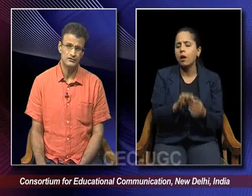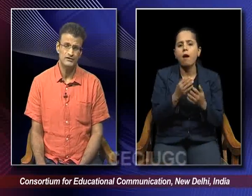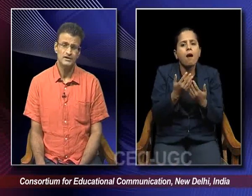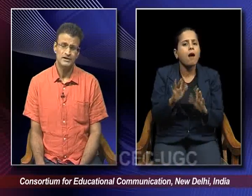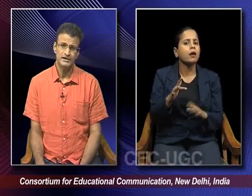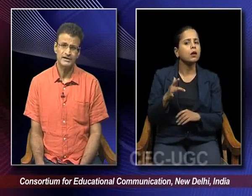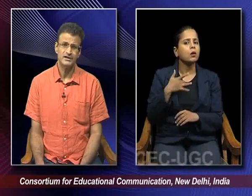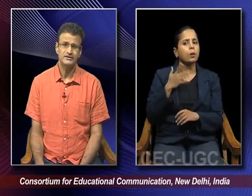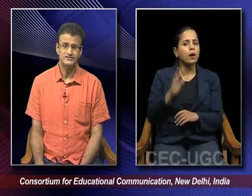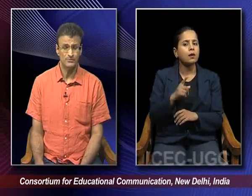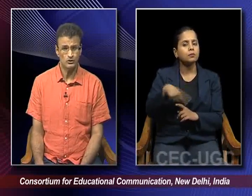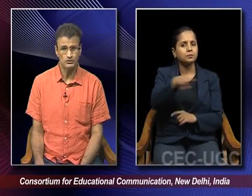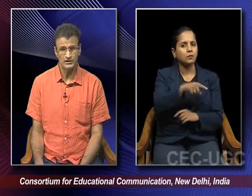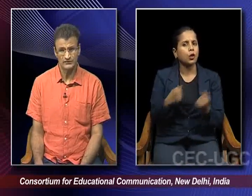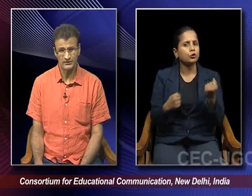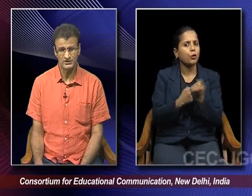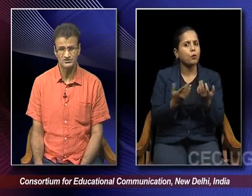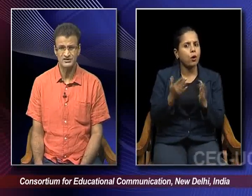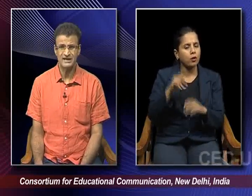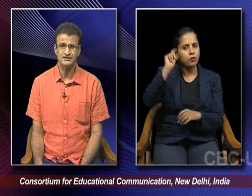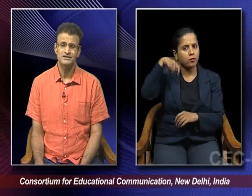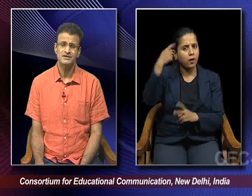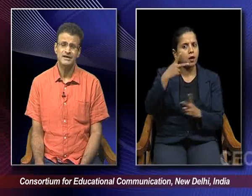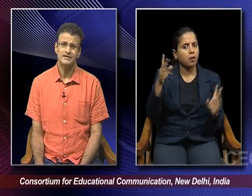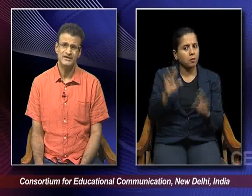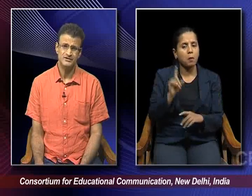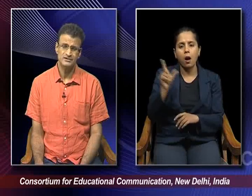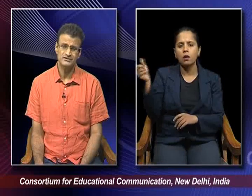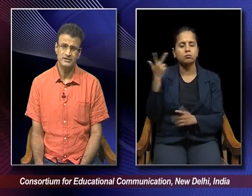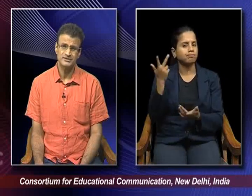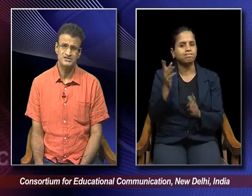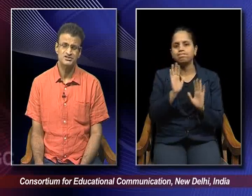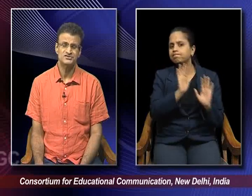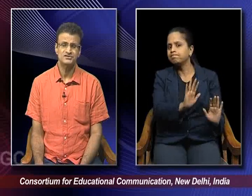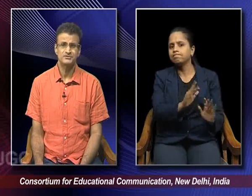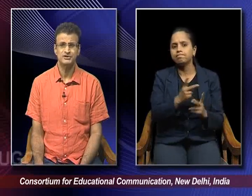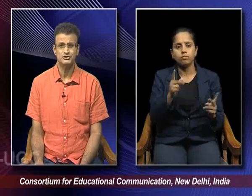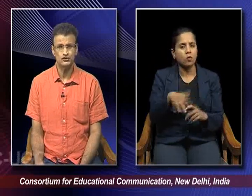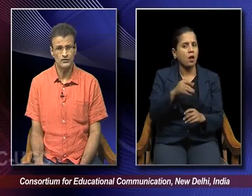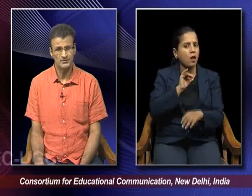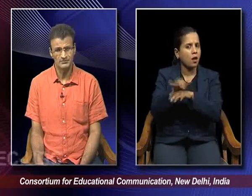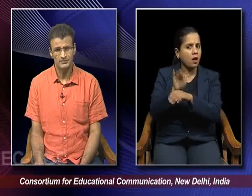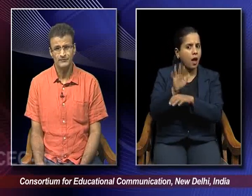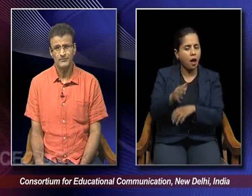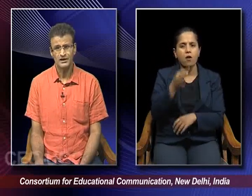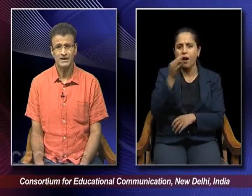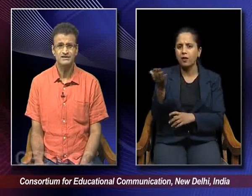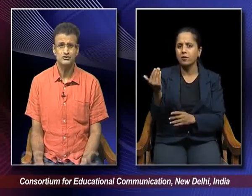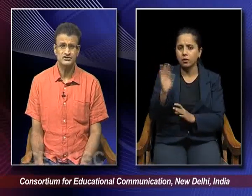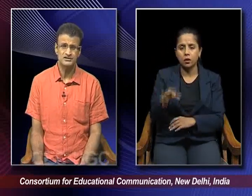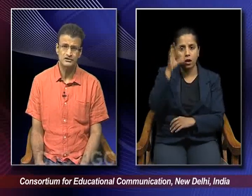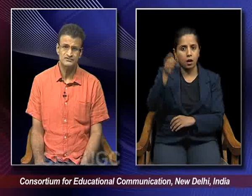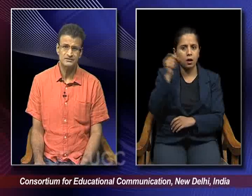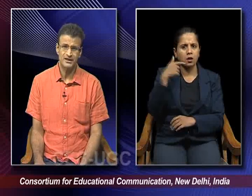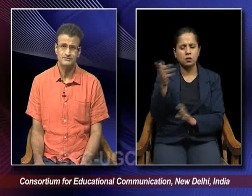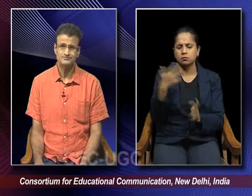of support to the film industry. Rather, whenever messages they were being sought from him, Gandhi was